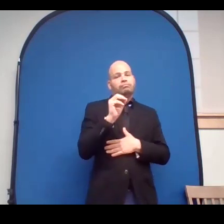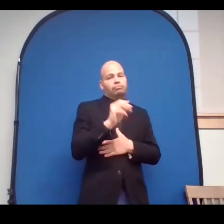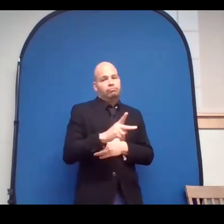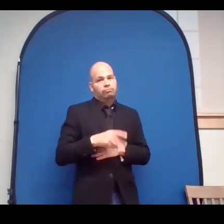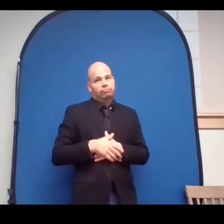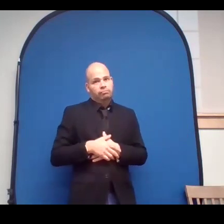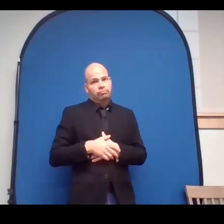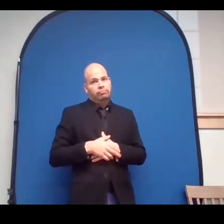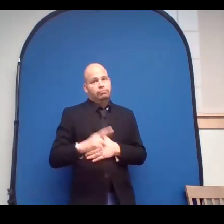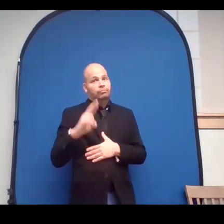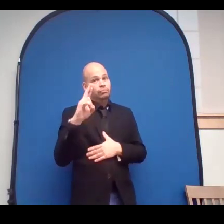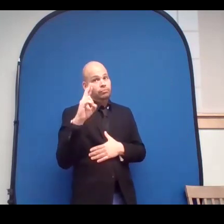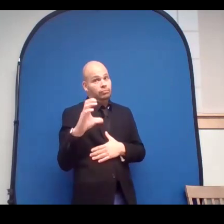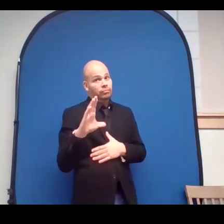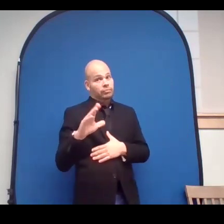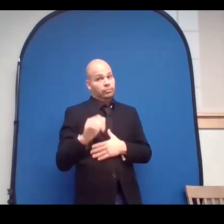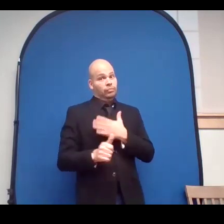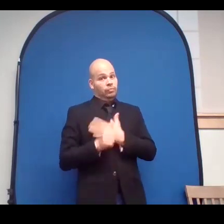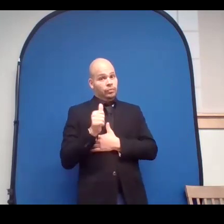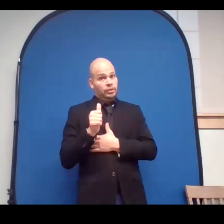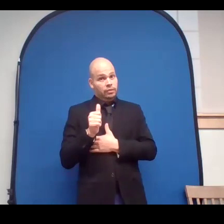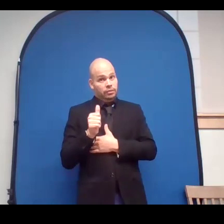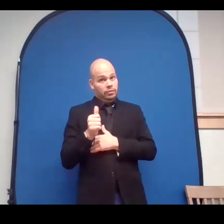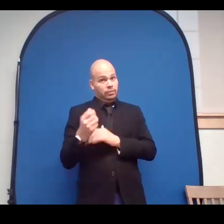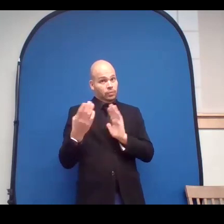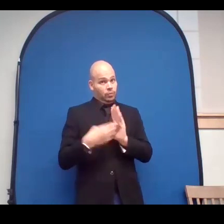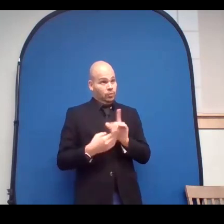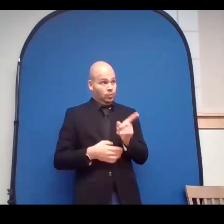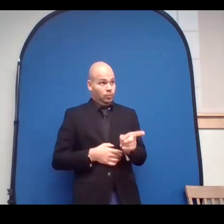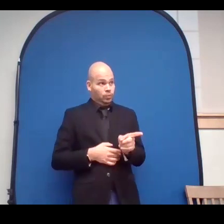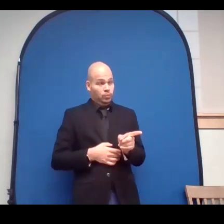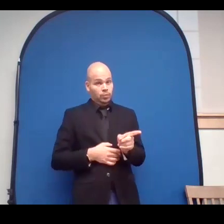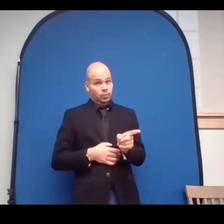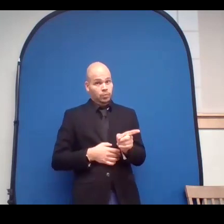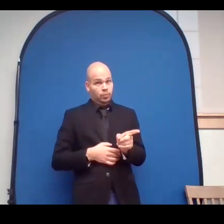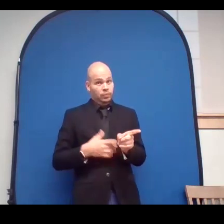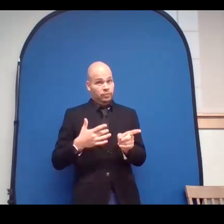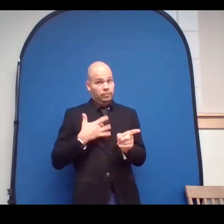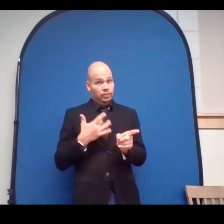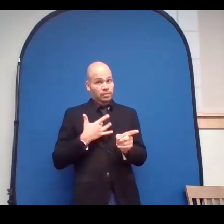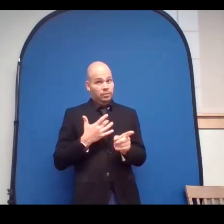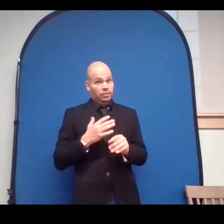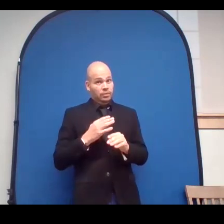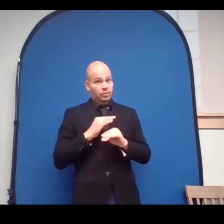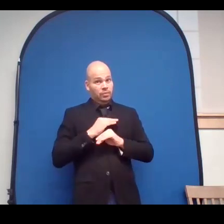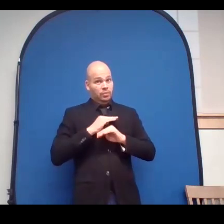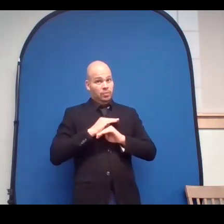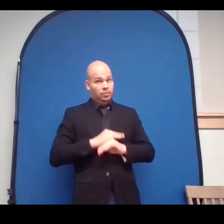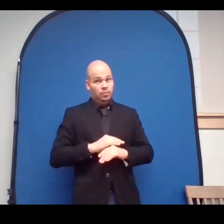Card's threats against you resolved? No.